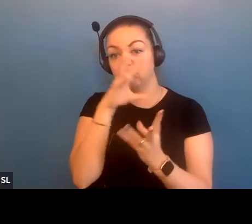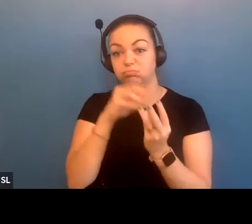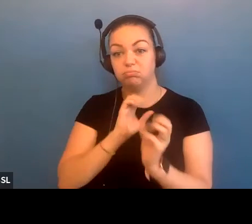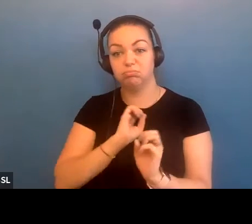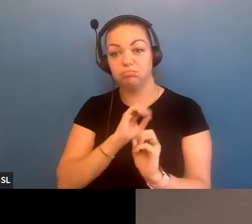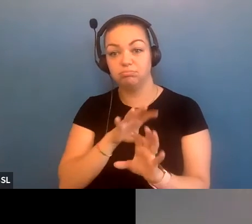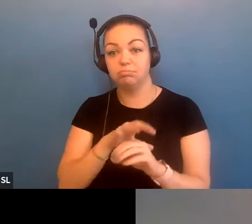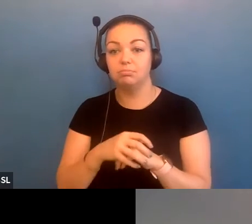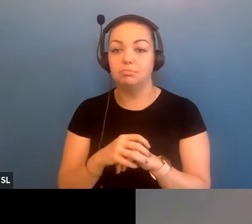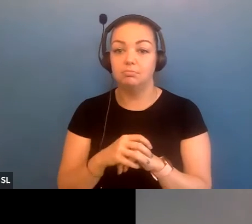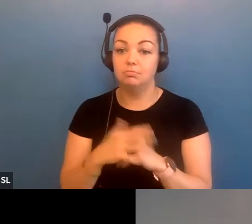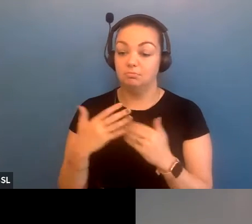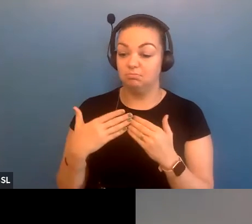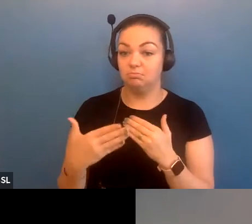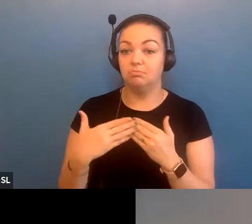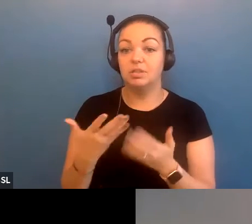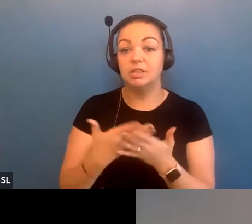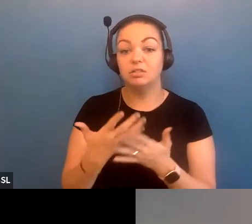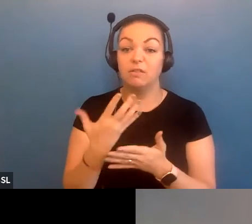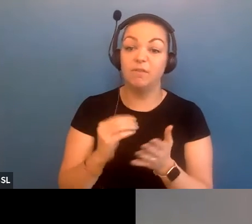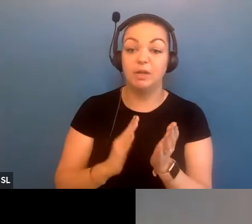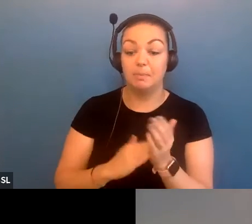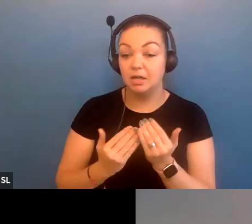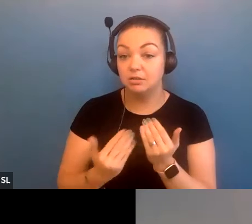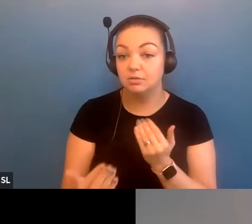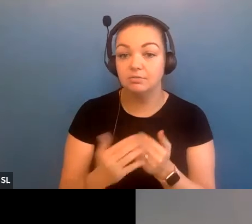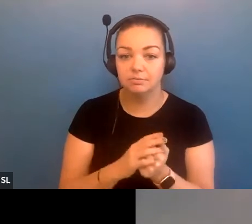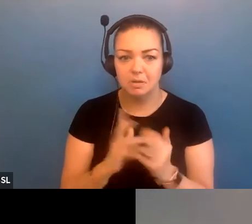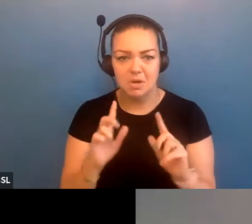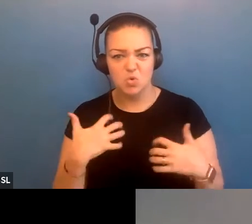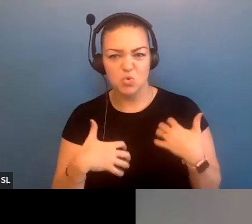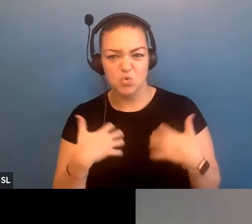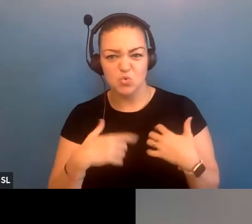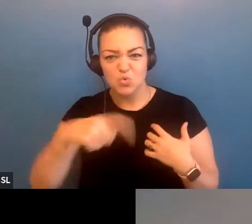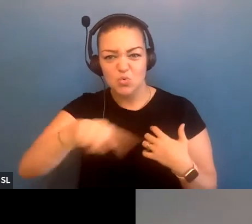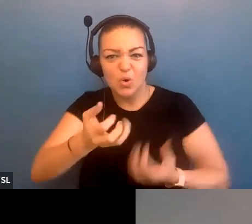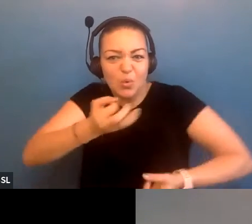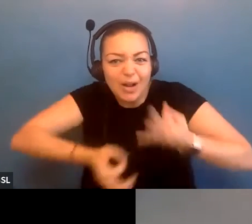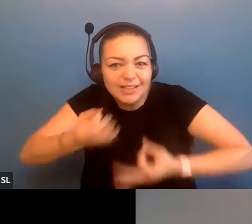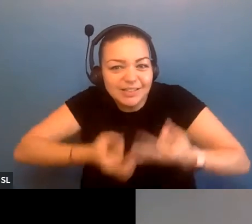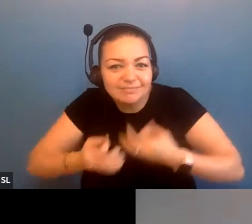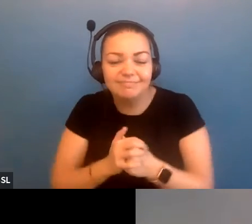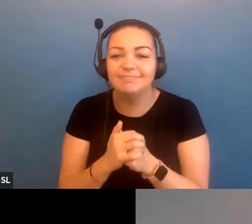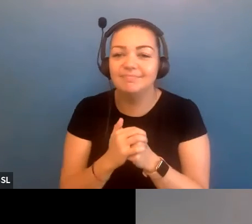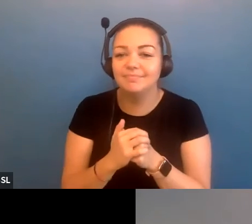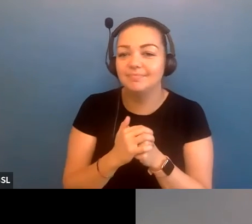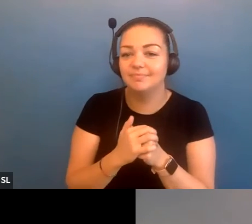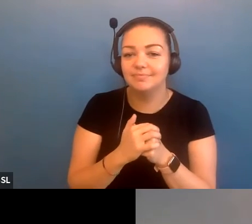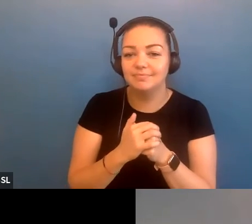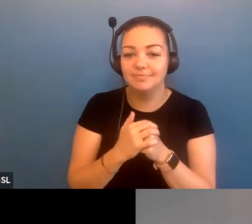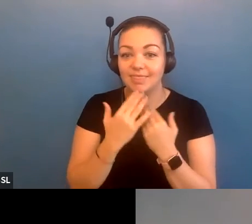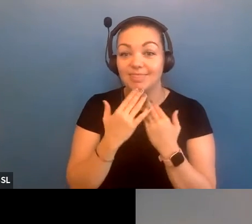discussing over the next 50 minutes or so. And I look forward to all your questions and comments as we go. Thanks.